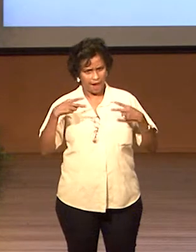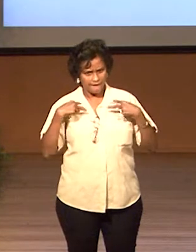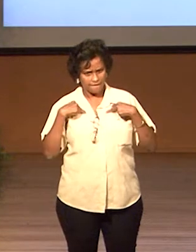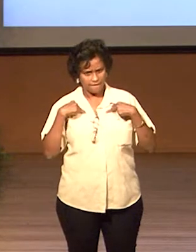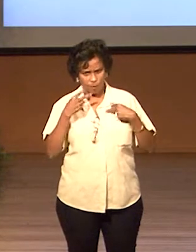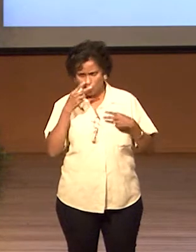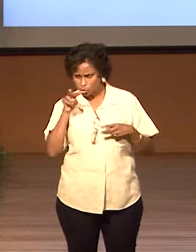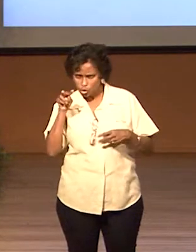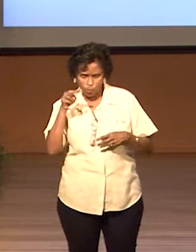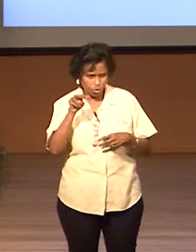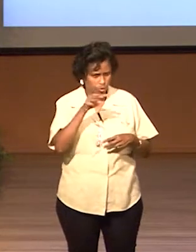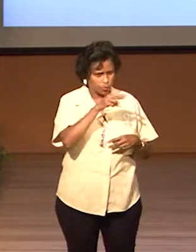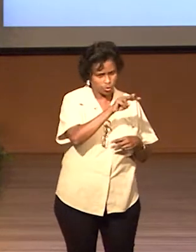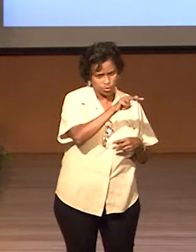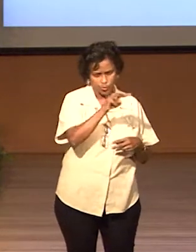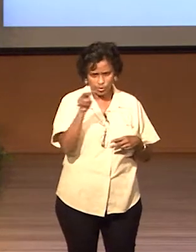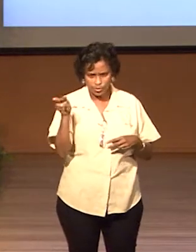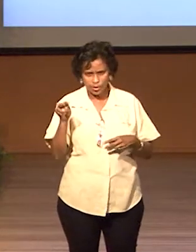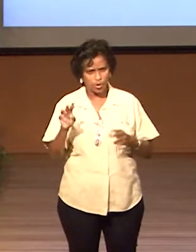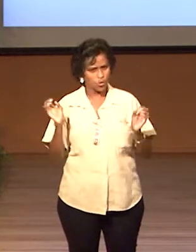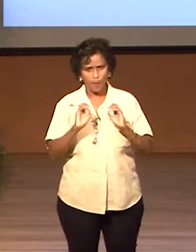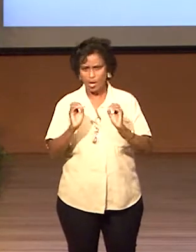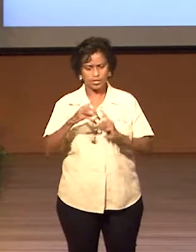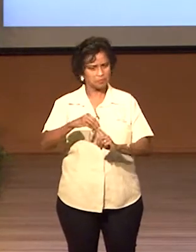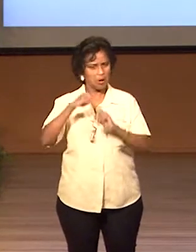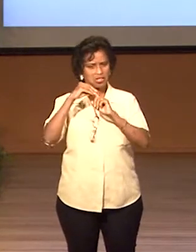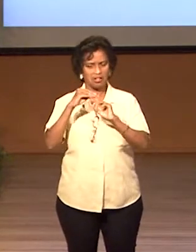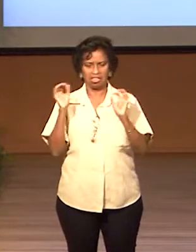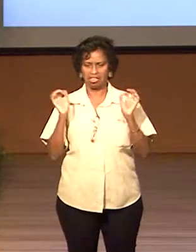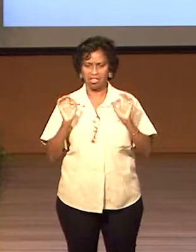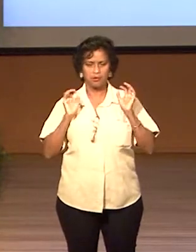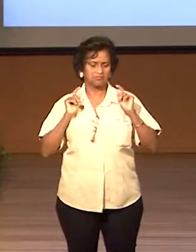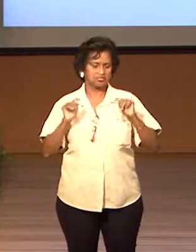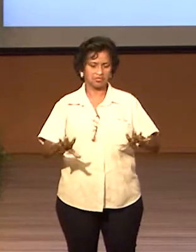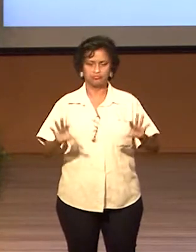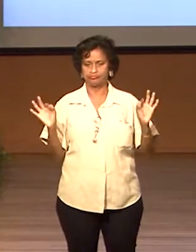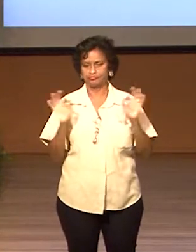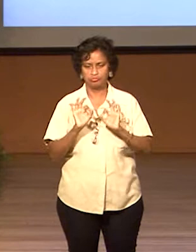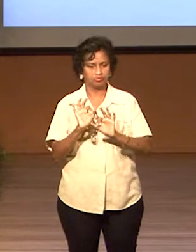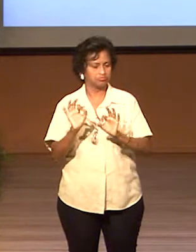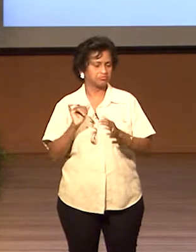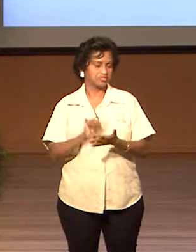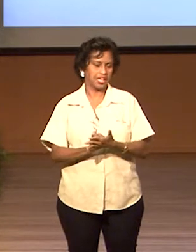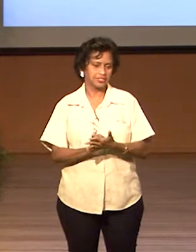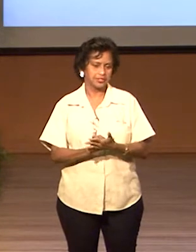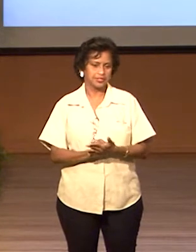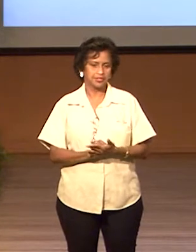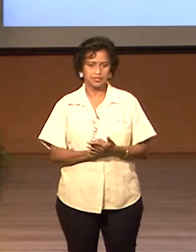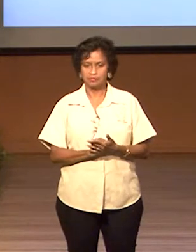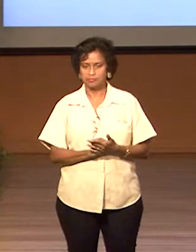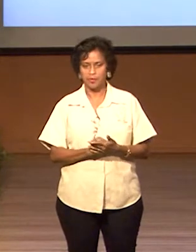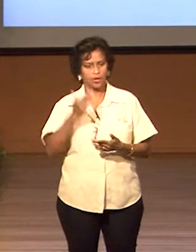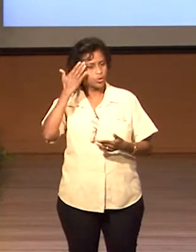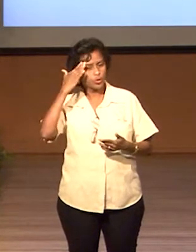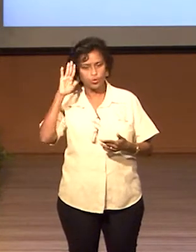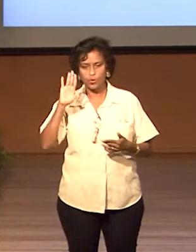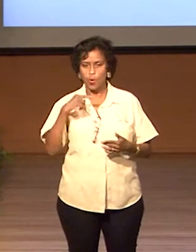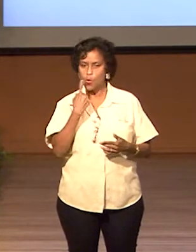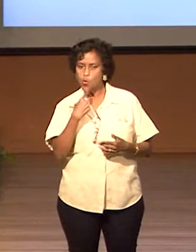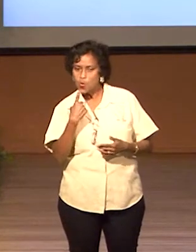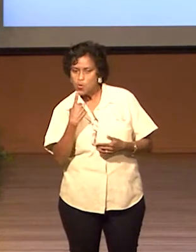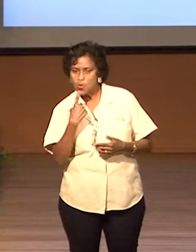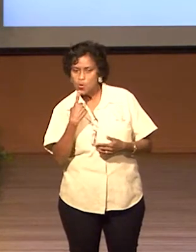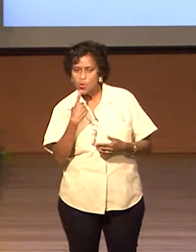special mechanism you could use to say that this person has it or this person doesn't have it. So it, in essence, becomes a